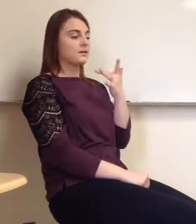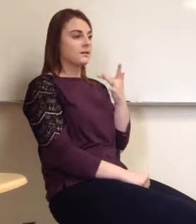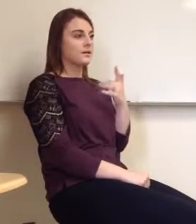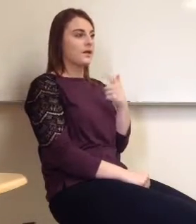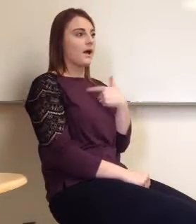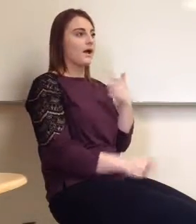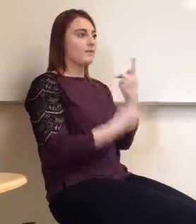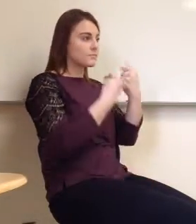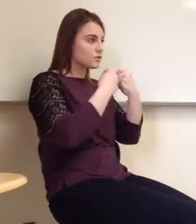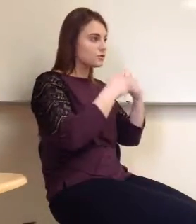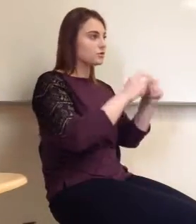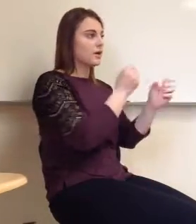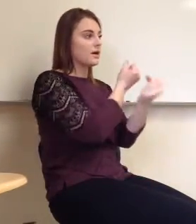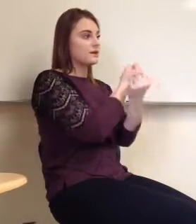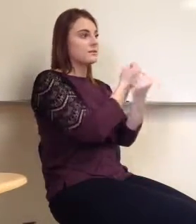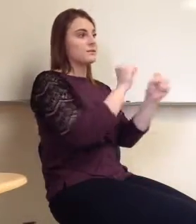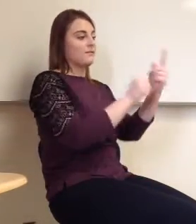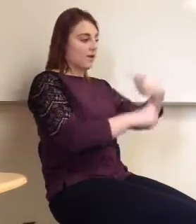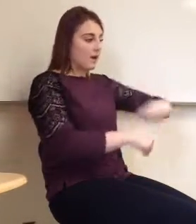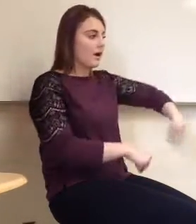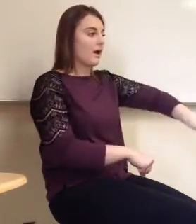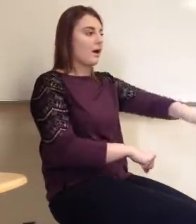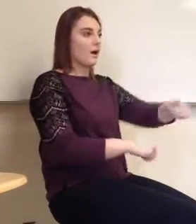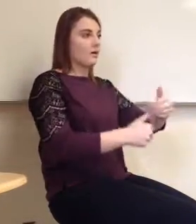save our lives.